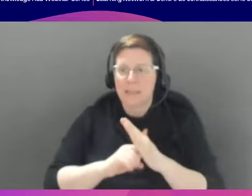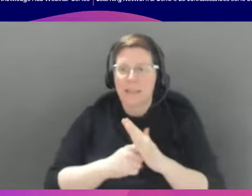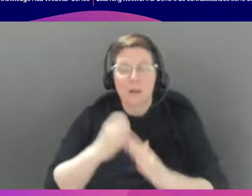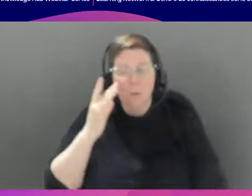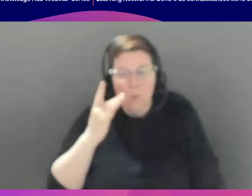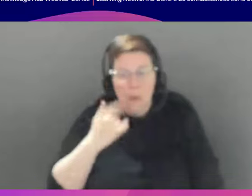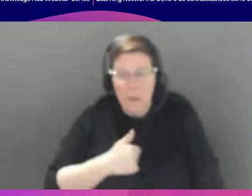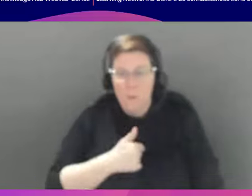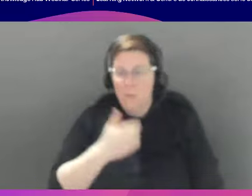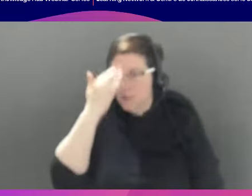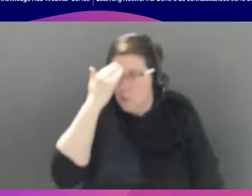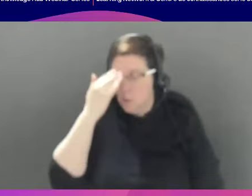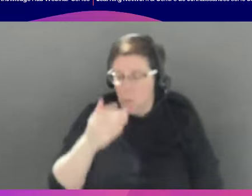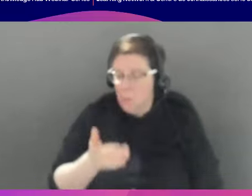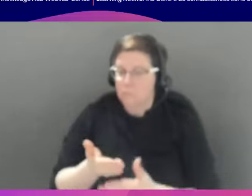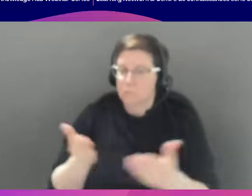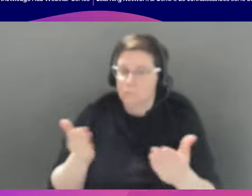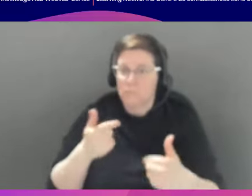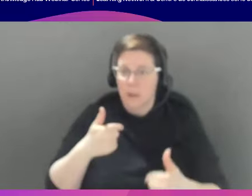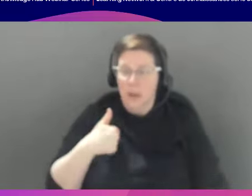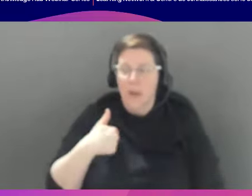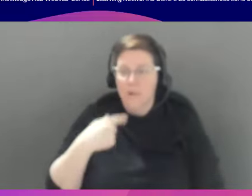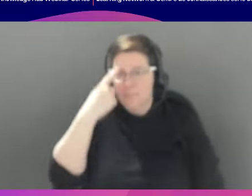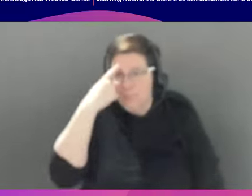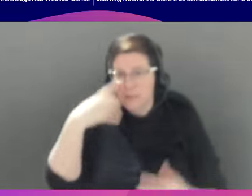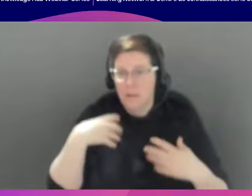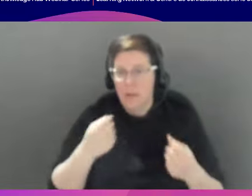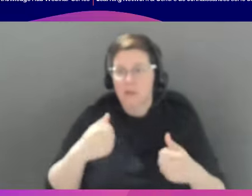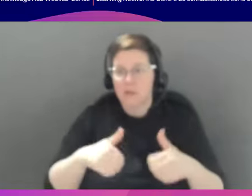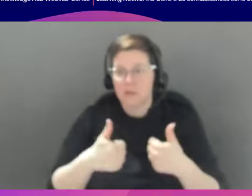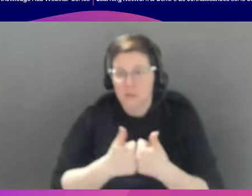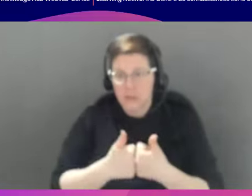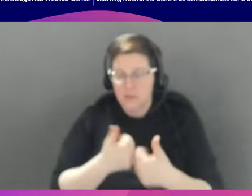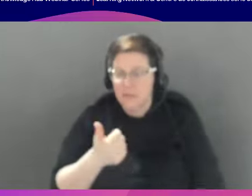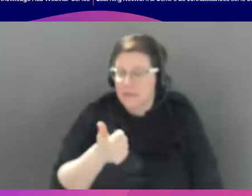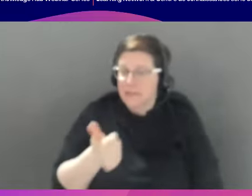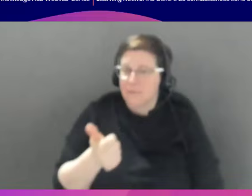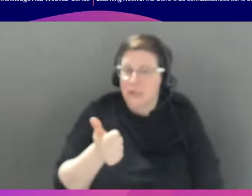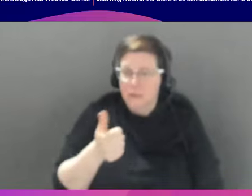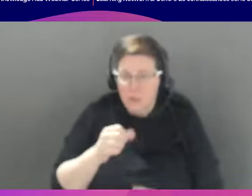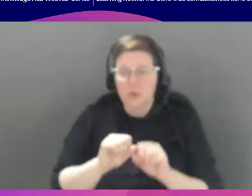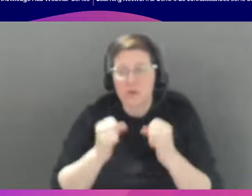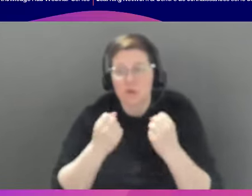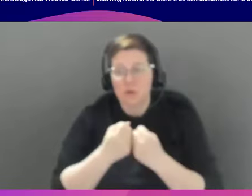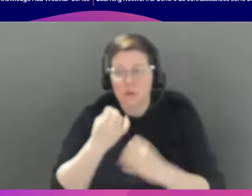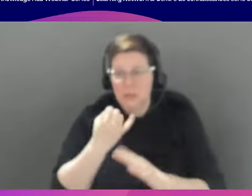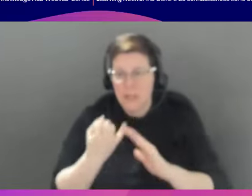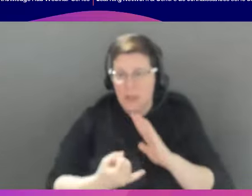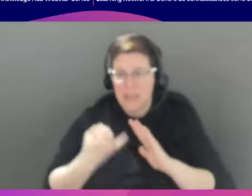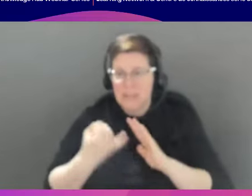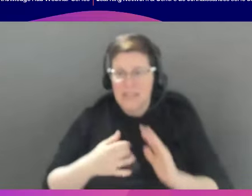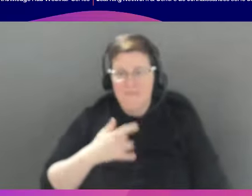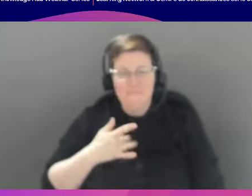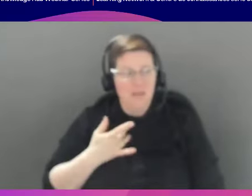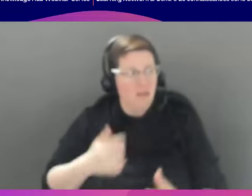that incels do have mental health challenges, they are socially isolated, and they do often feel as if their life is